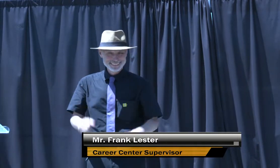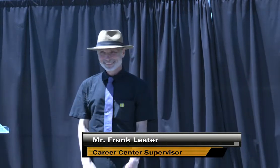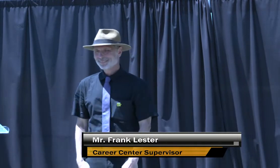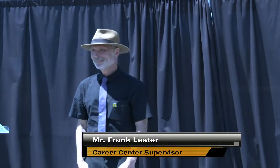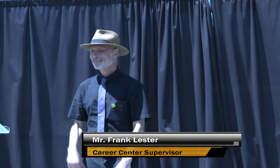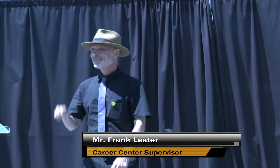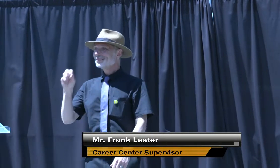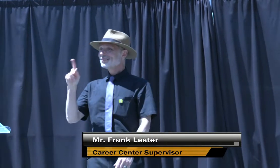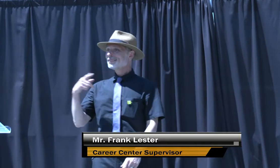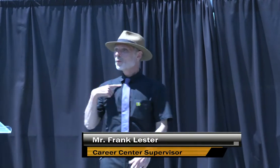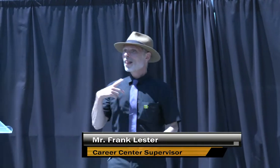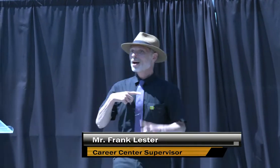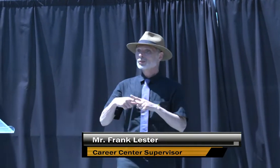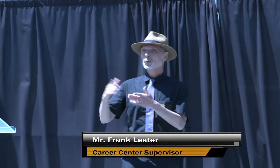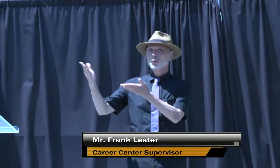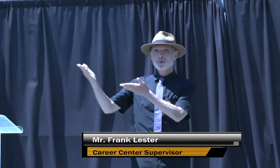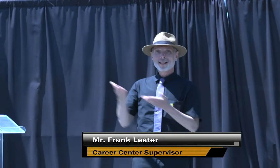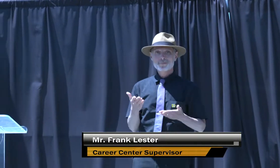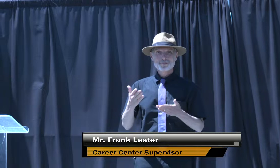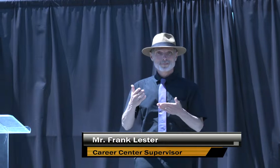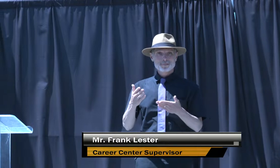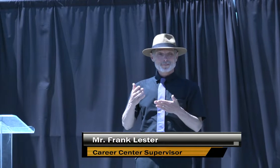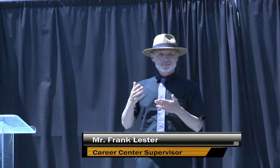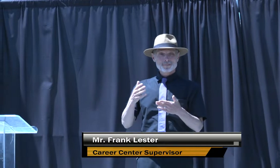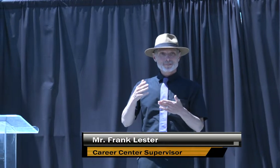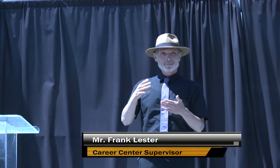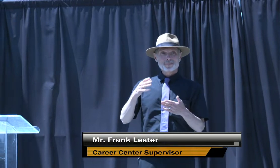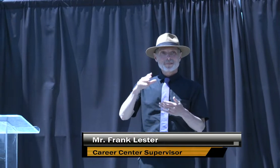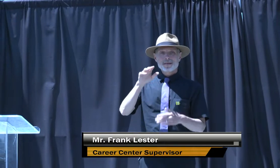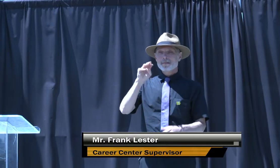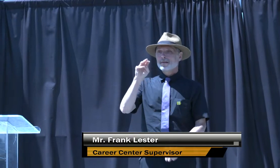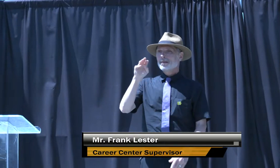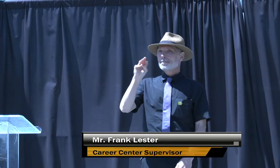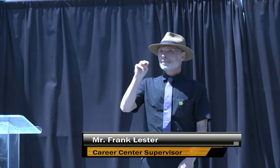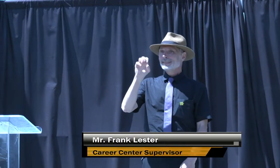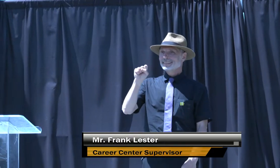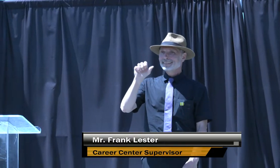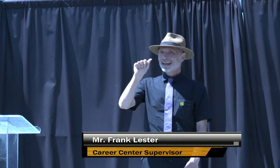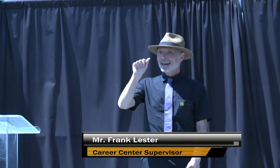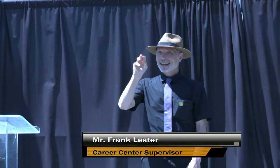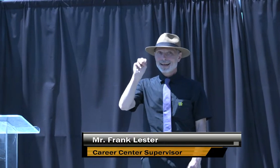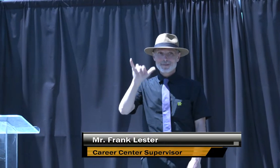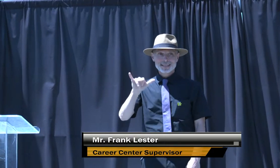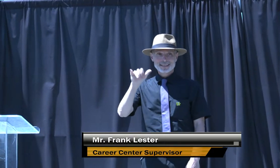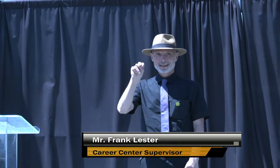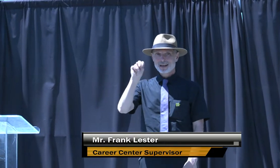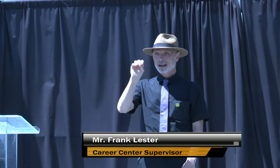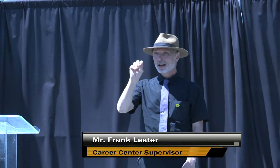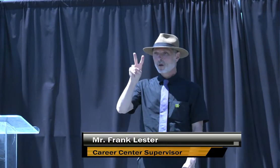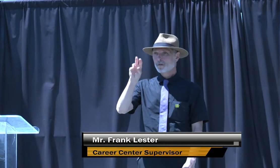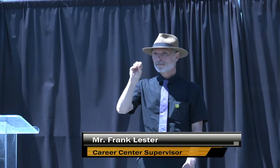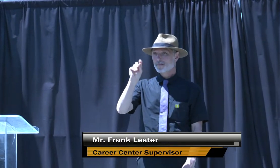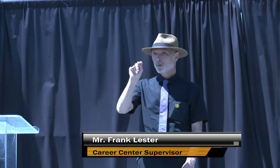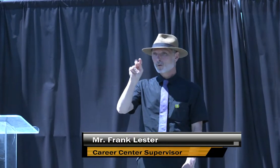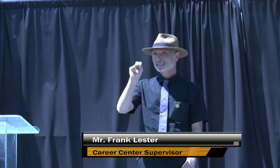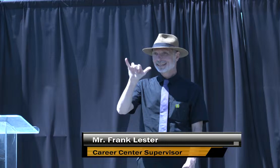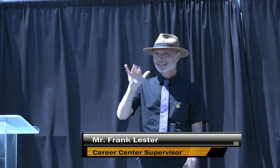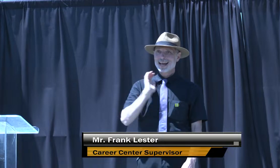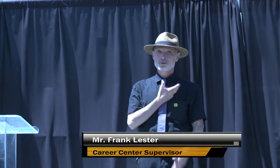And I helped to make this event happen. I would like to welcome Miss Amy